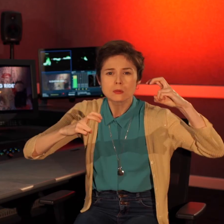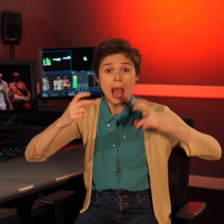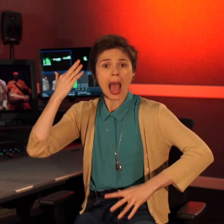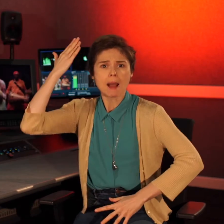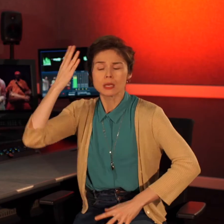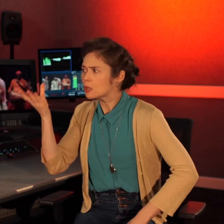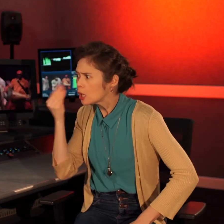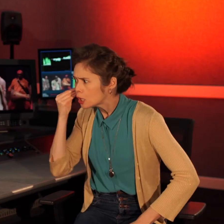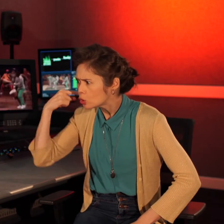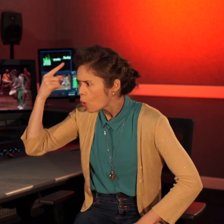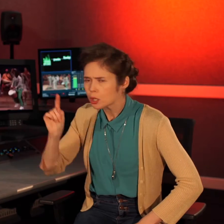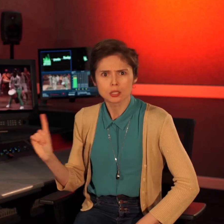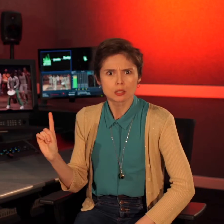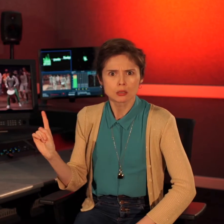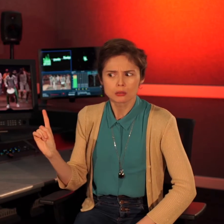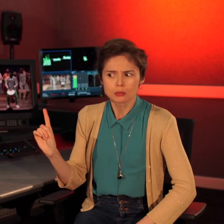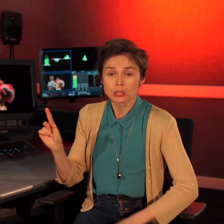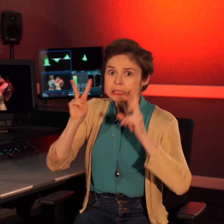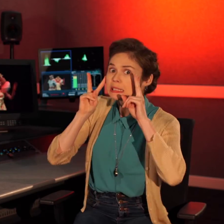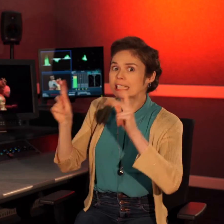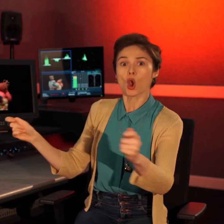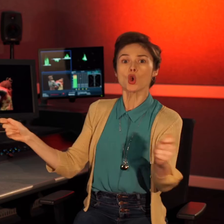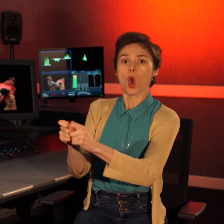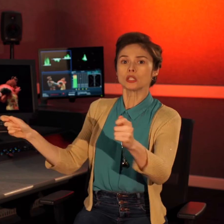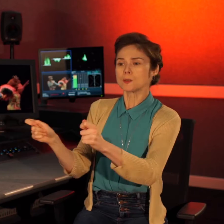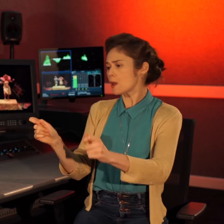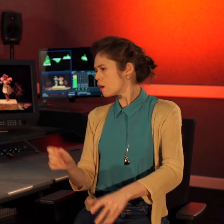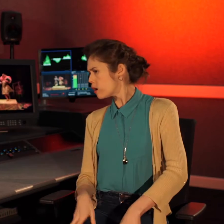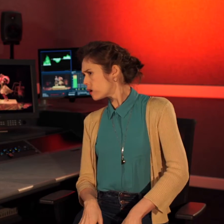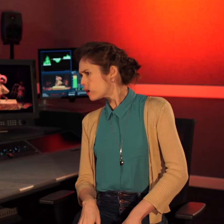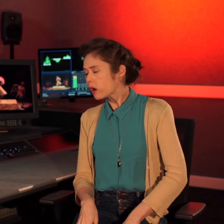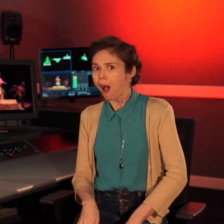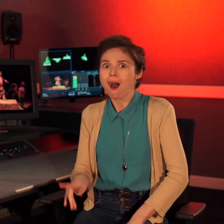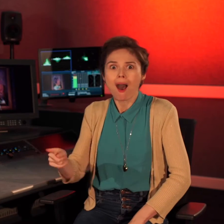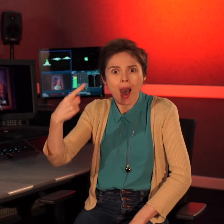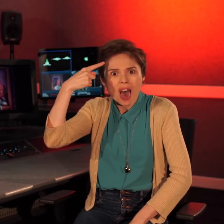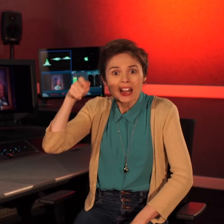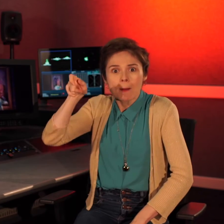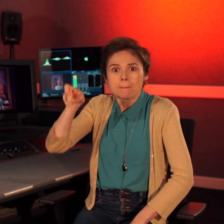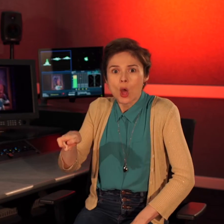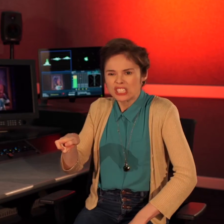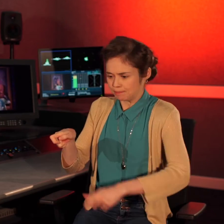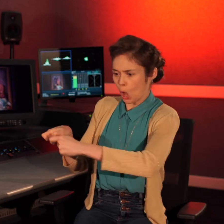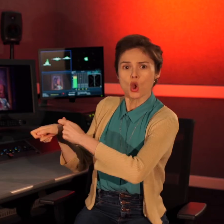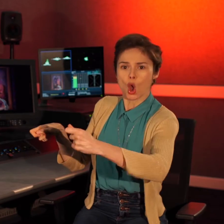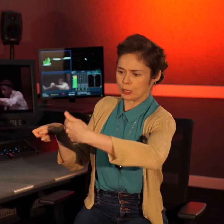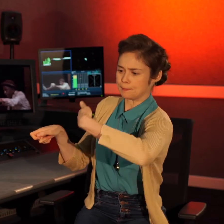his mother argue. However, Hamlet hears a sound coming from behind a curtain. He